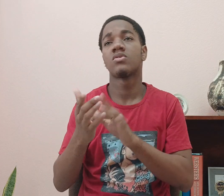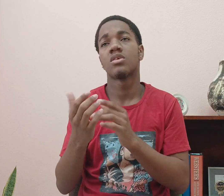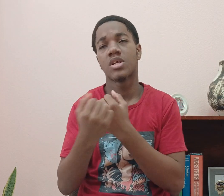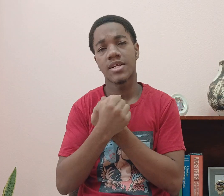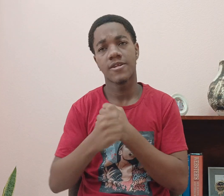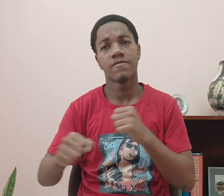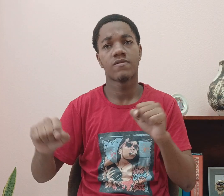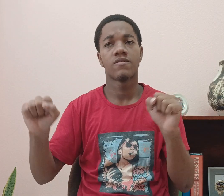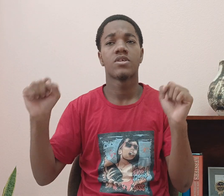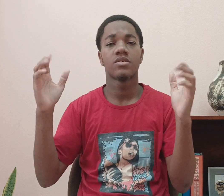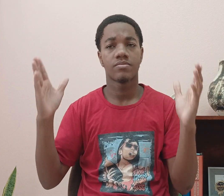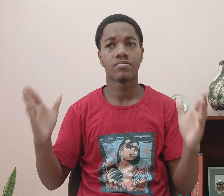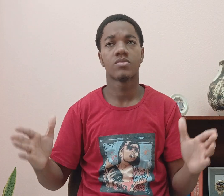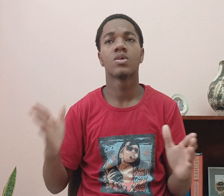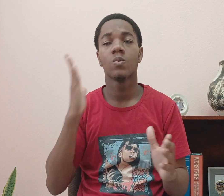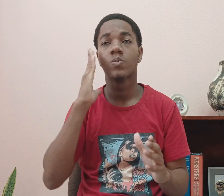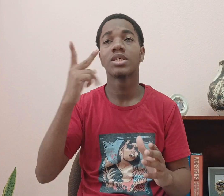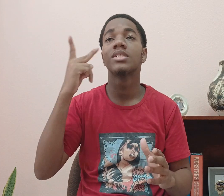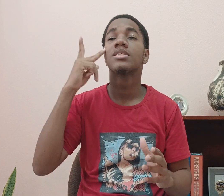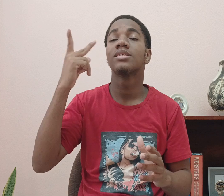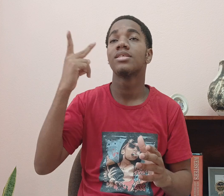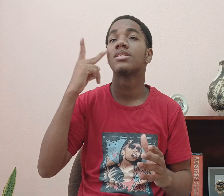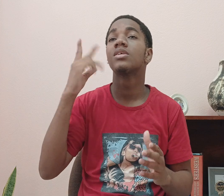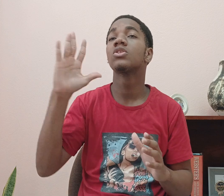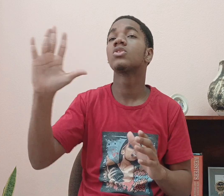a life more abundant and free.